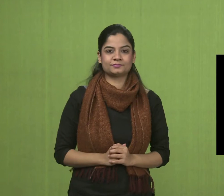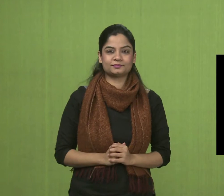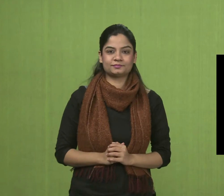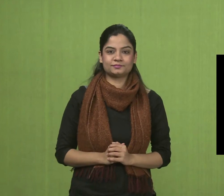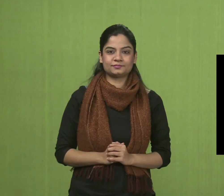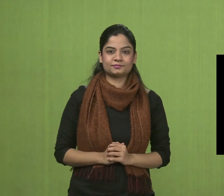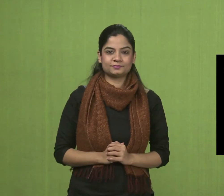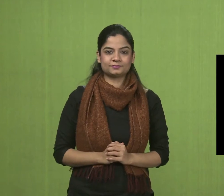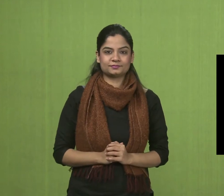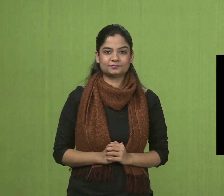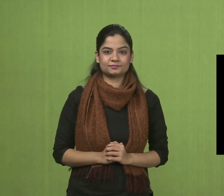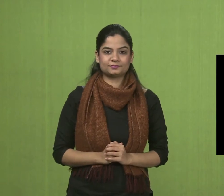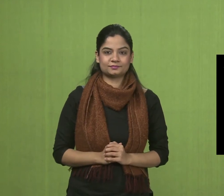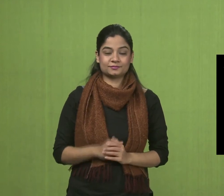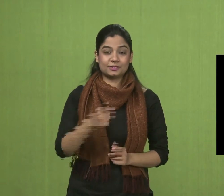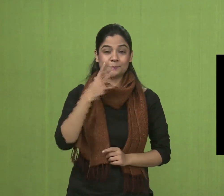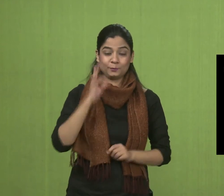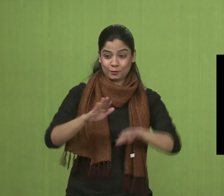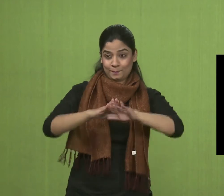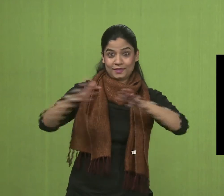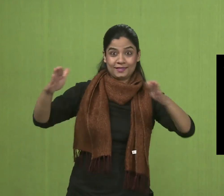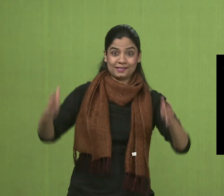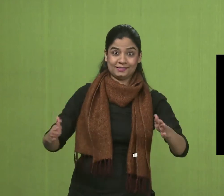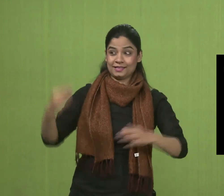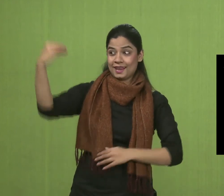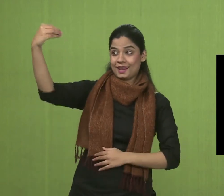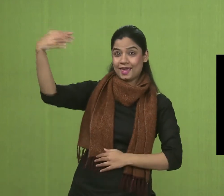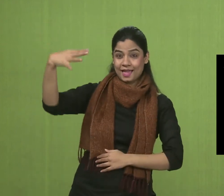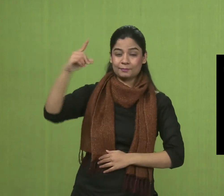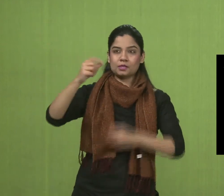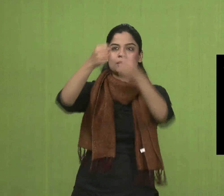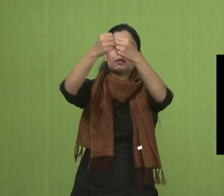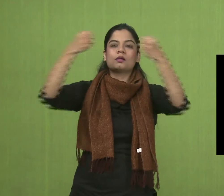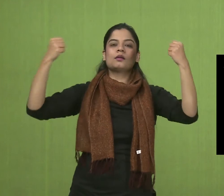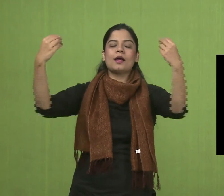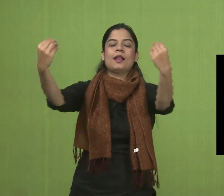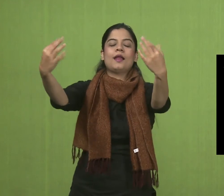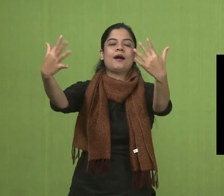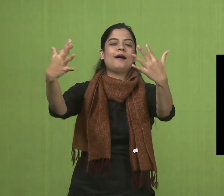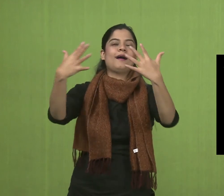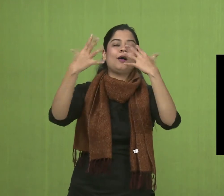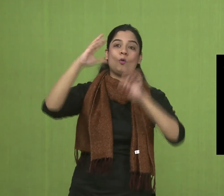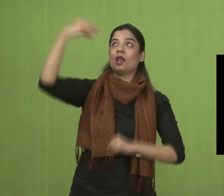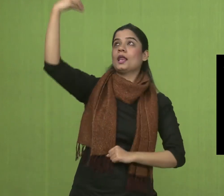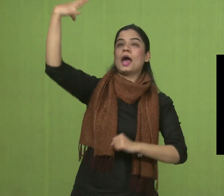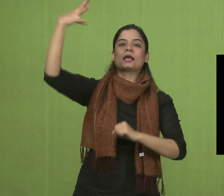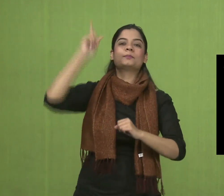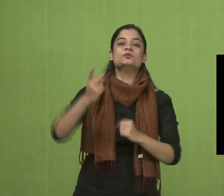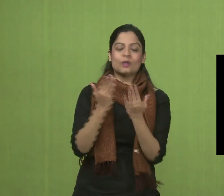congestion in the house. Side tables, etc. have to be there, and it's always